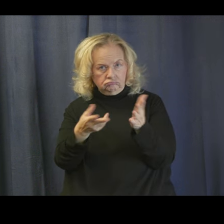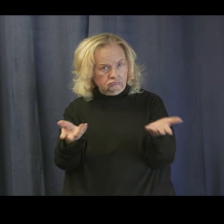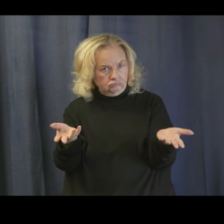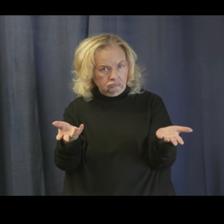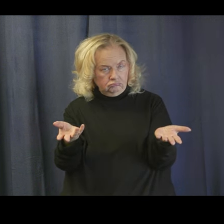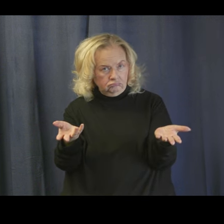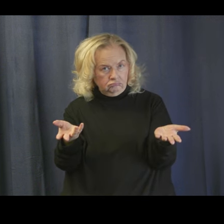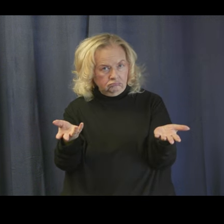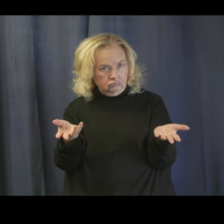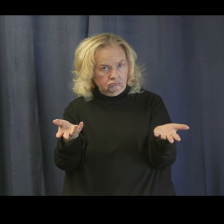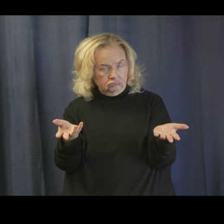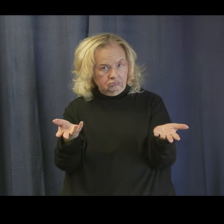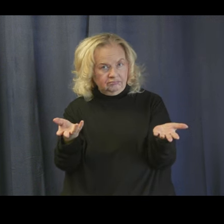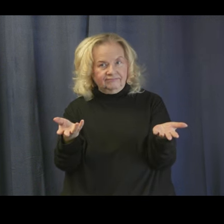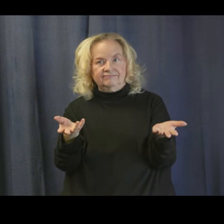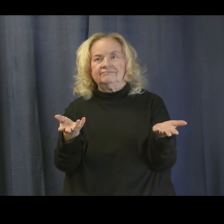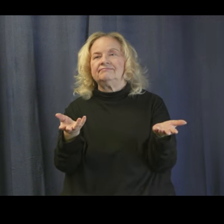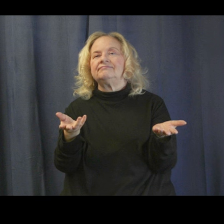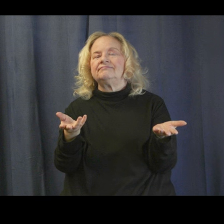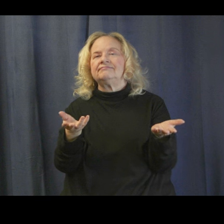does Toldot mean?